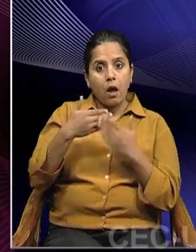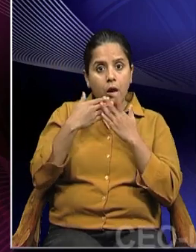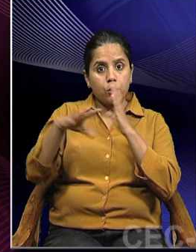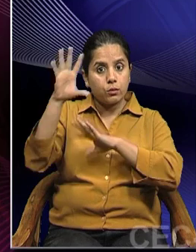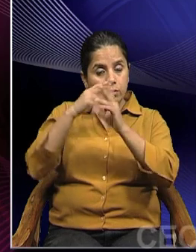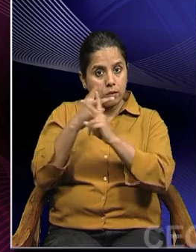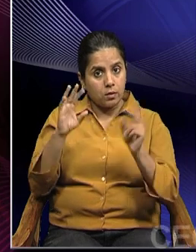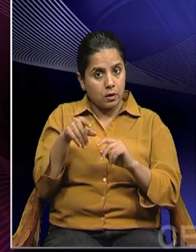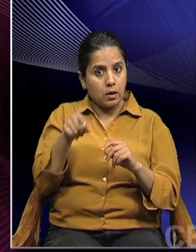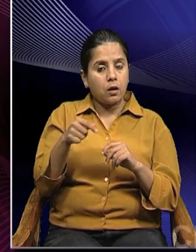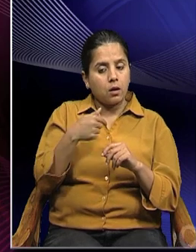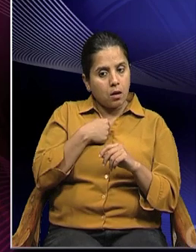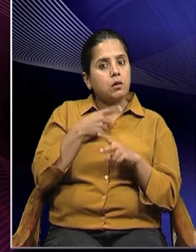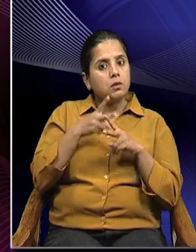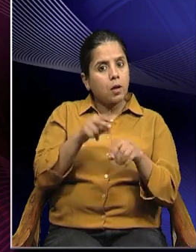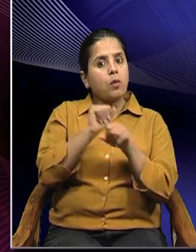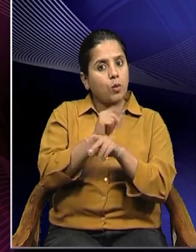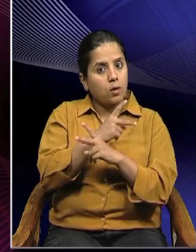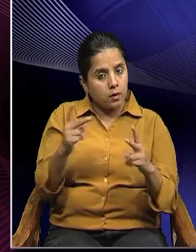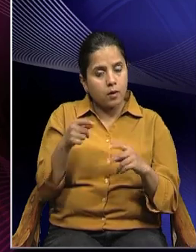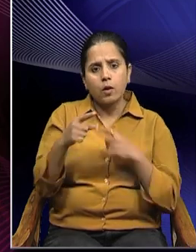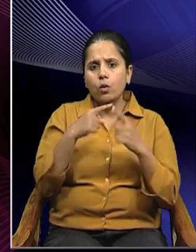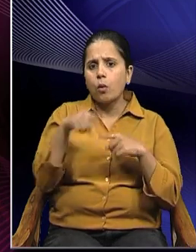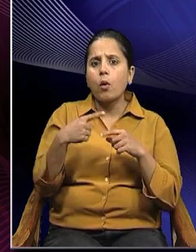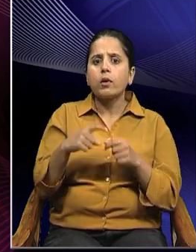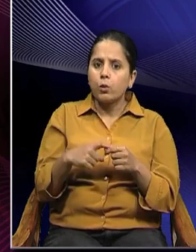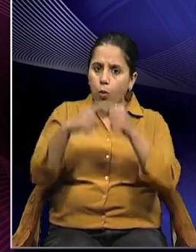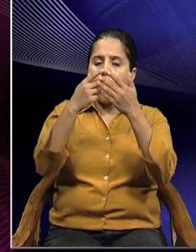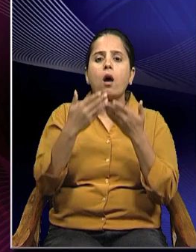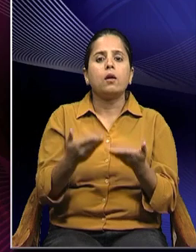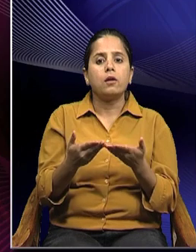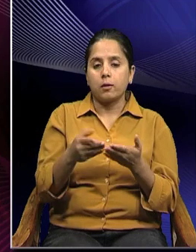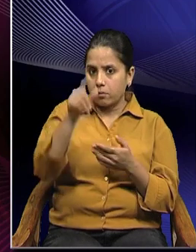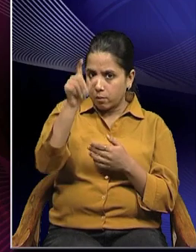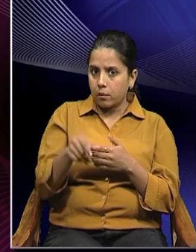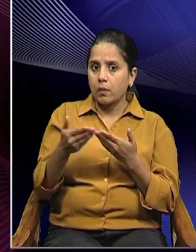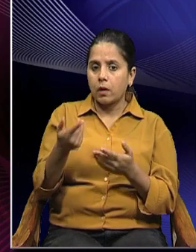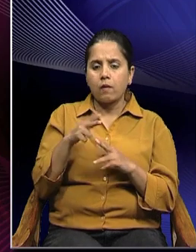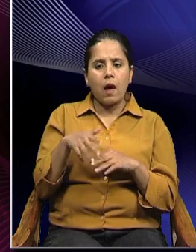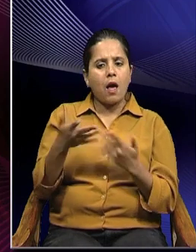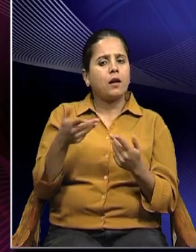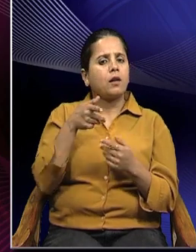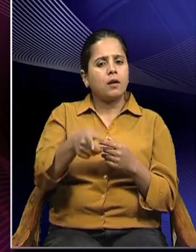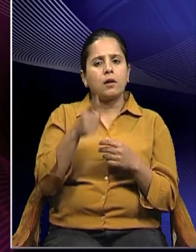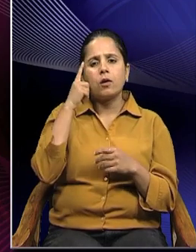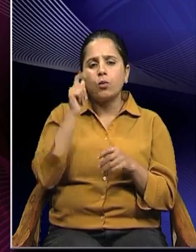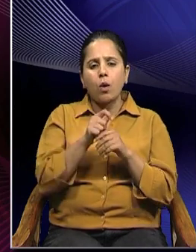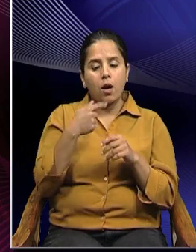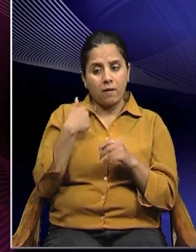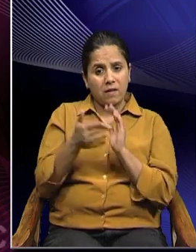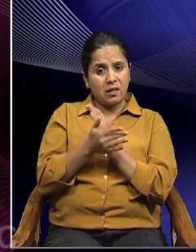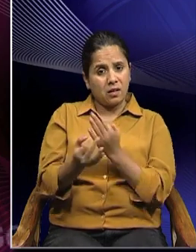parah priyavadinam. So, it talks about the qualities of a person. So, no task is impossible for a competent